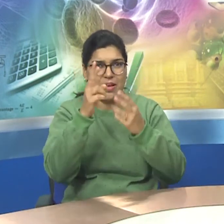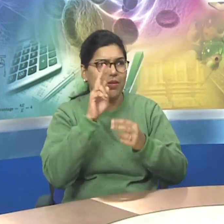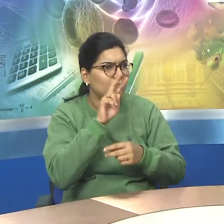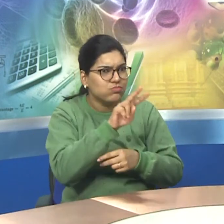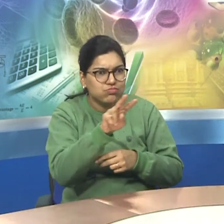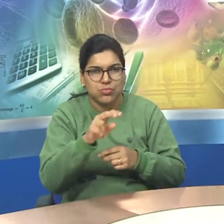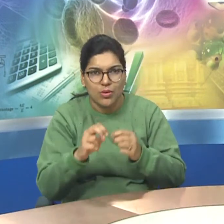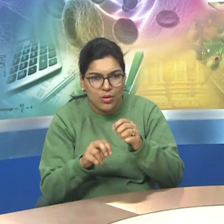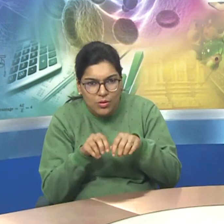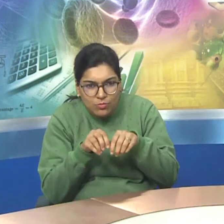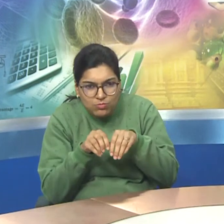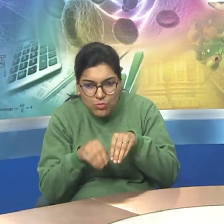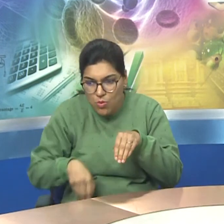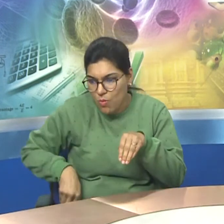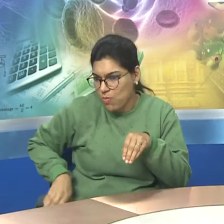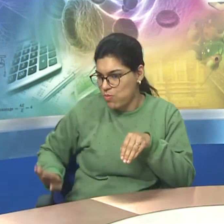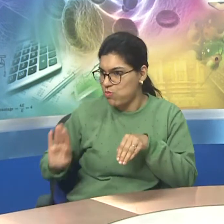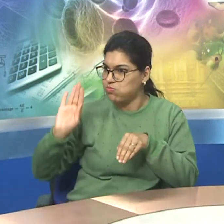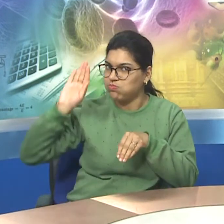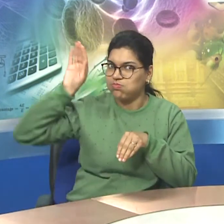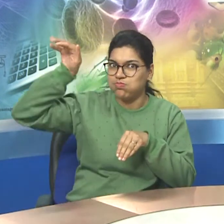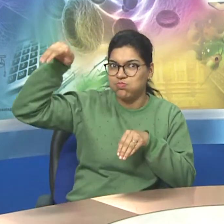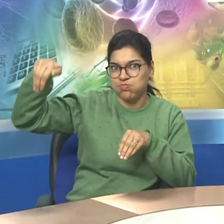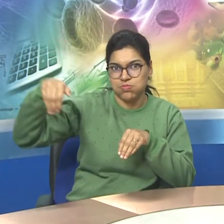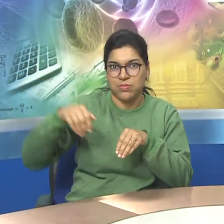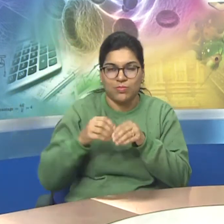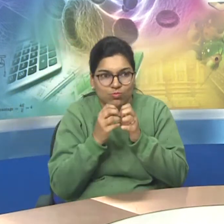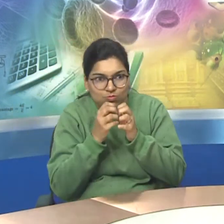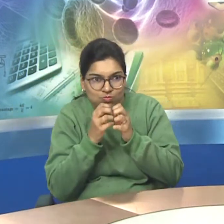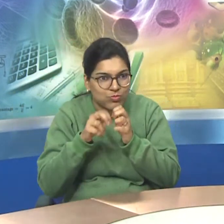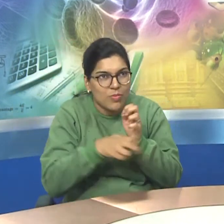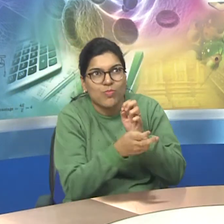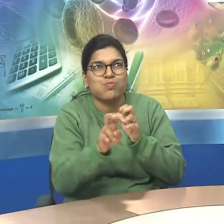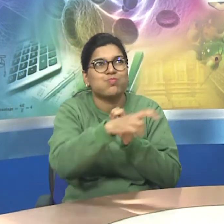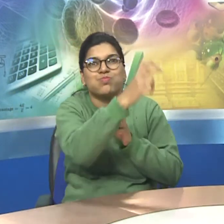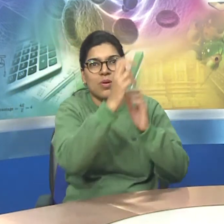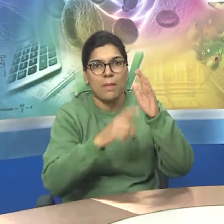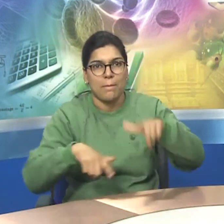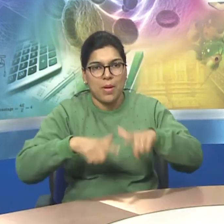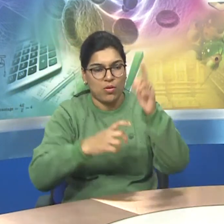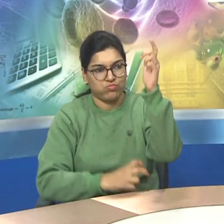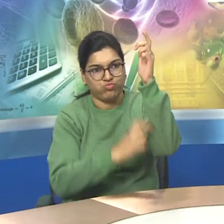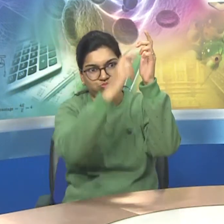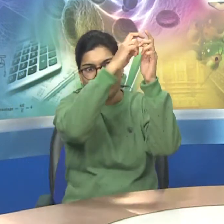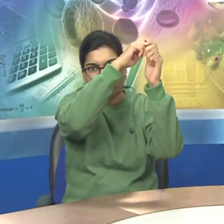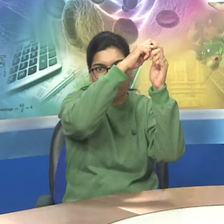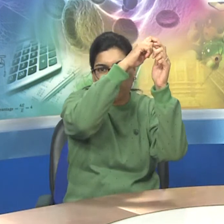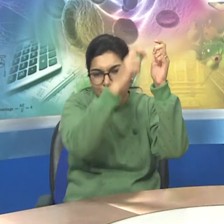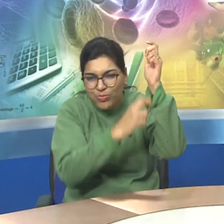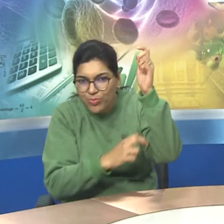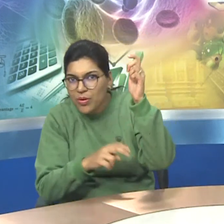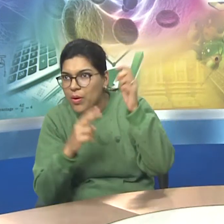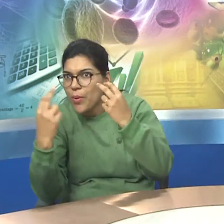where squirrel hide their nuts in grass. Squirrel you all must have seen around the